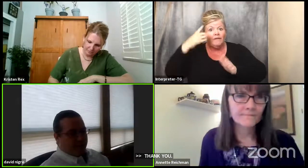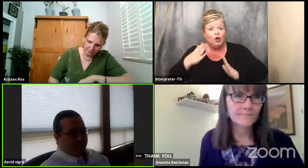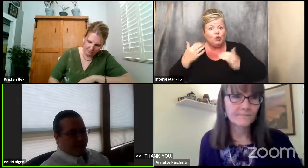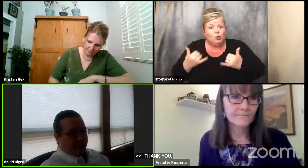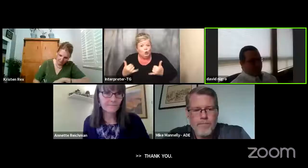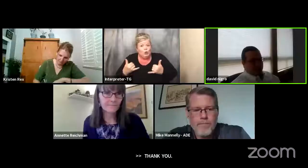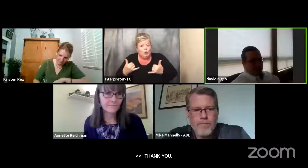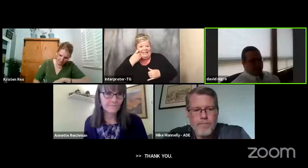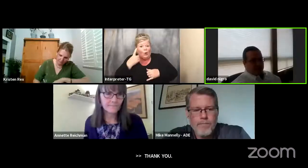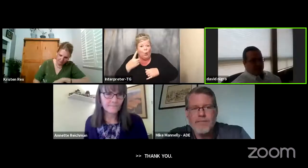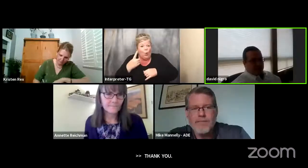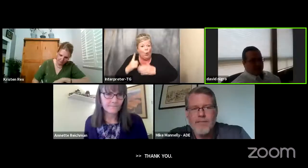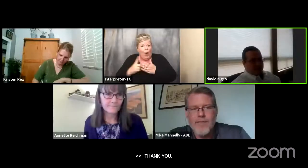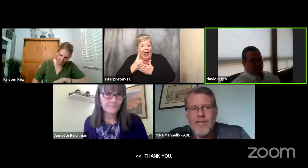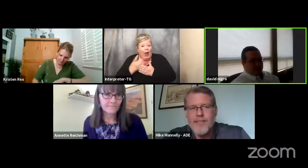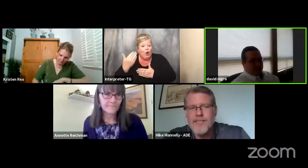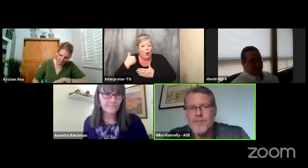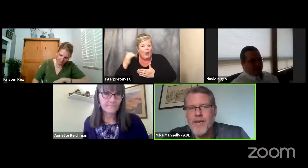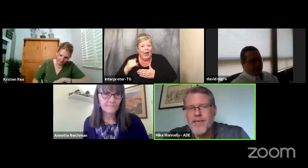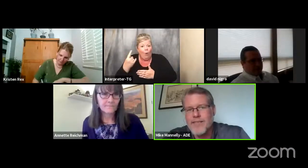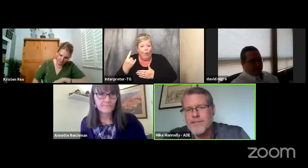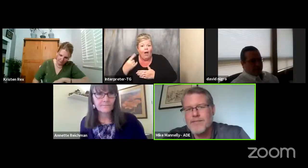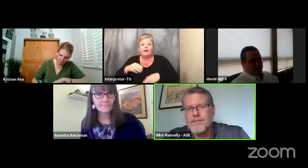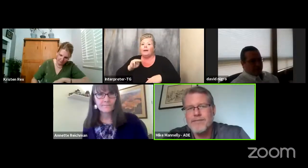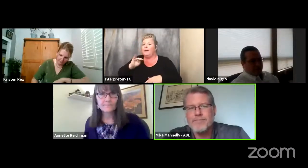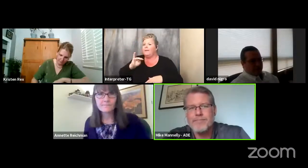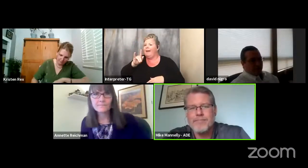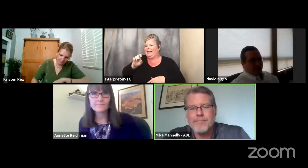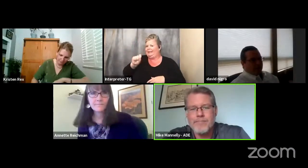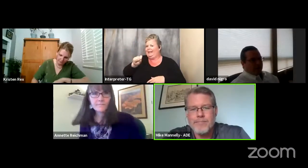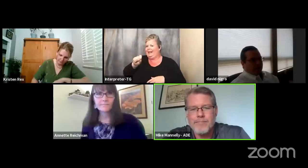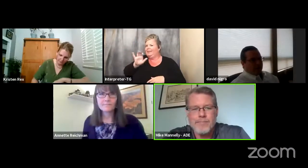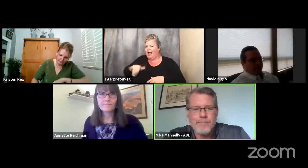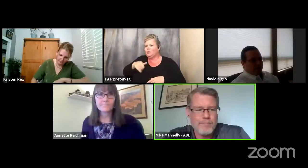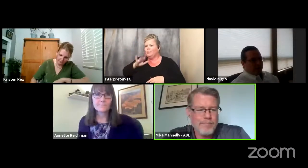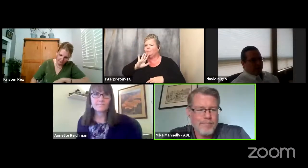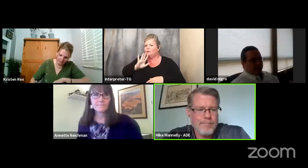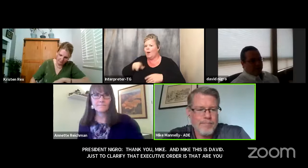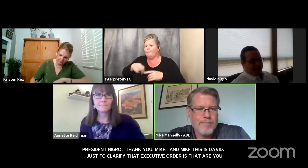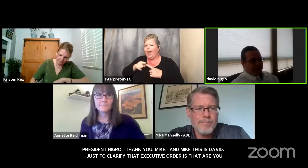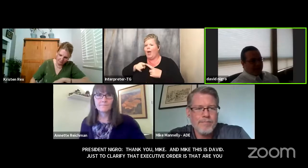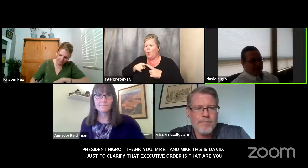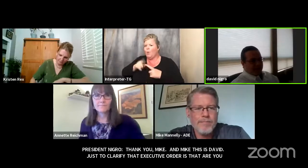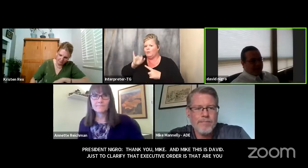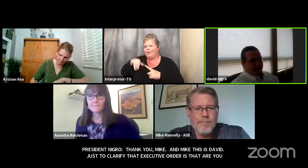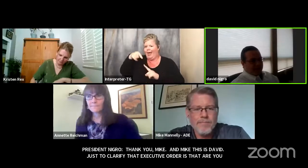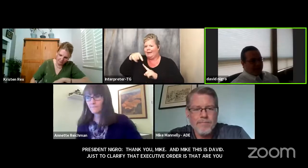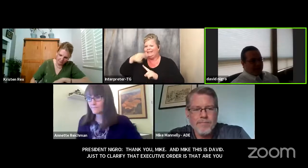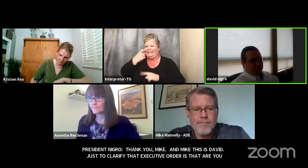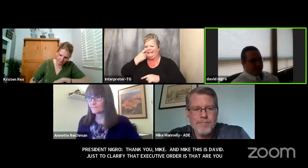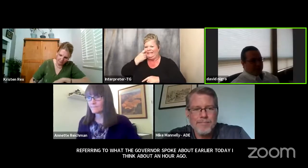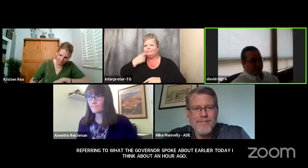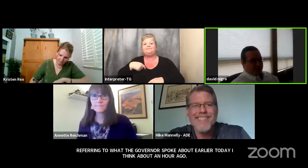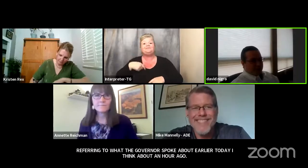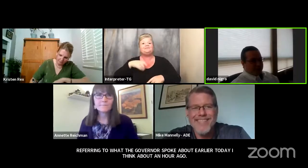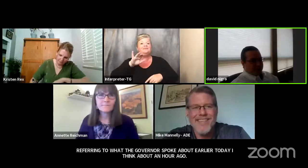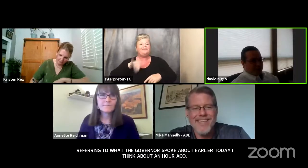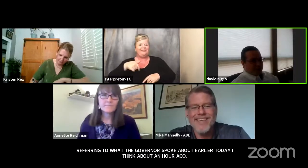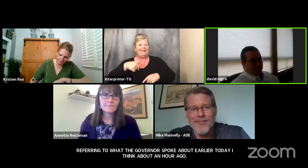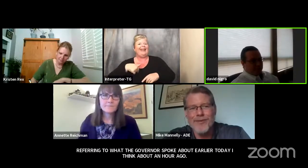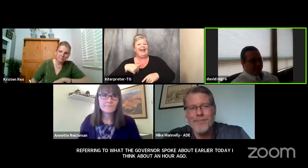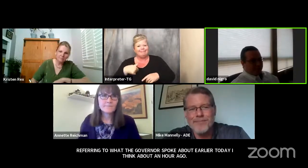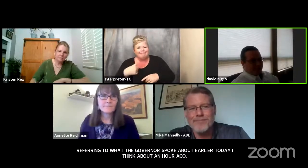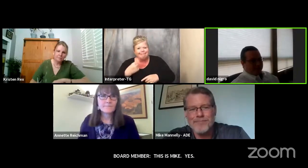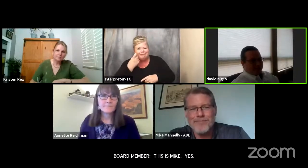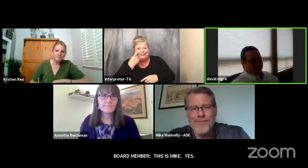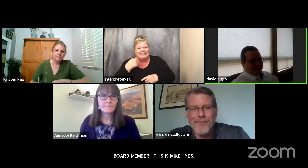an hour ago. This is Mike. Yes. Okay. Thanks, Mike. And I was preparing for this meeting. I wasn't able to see